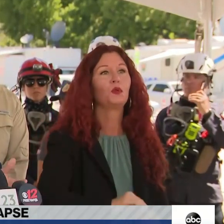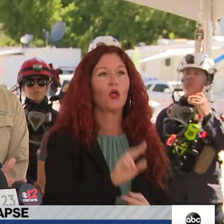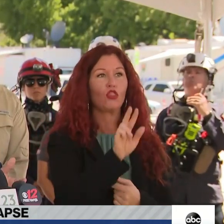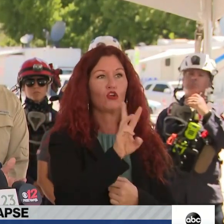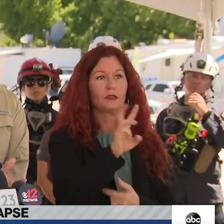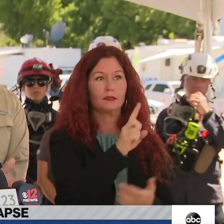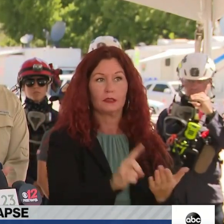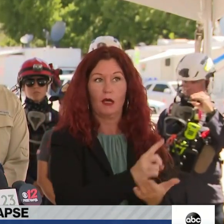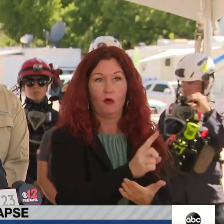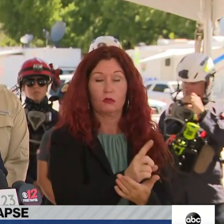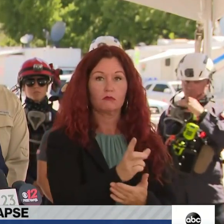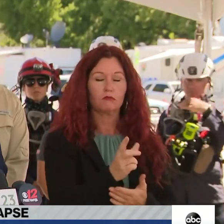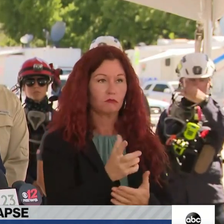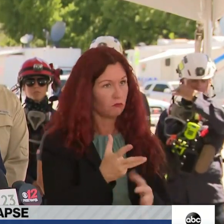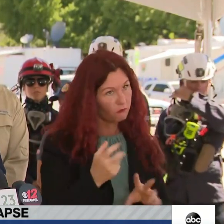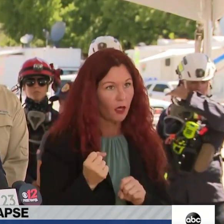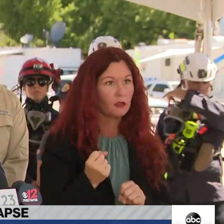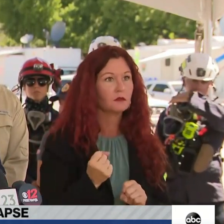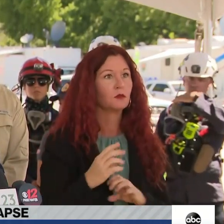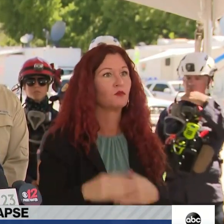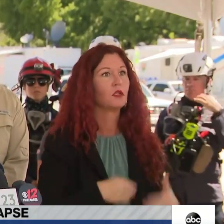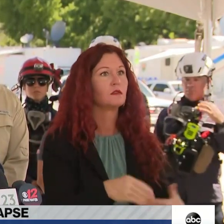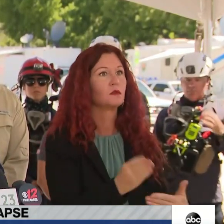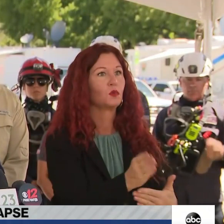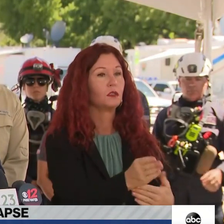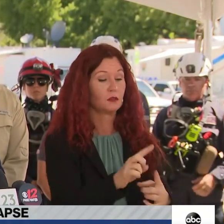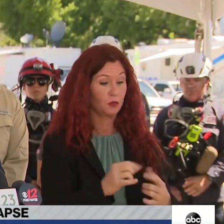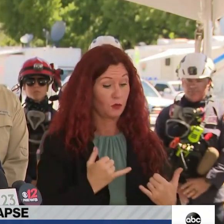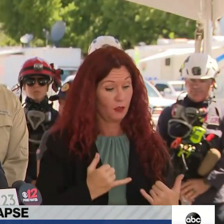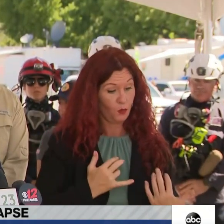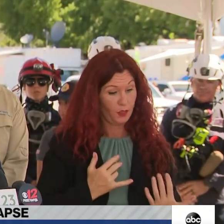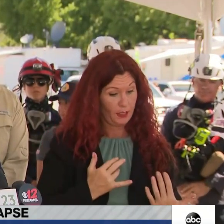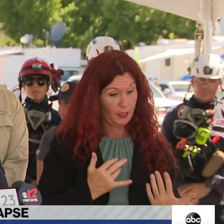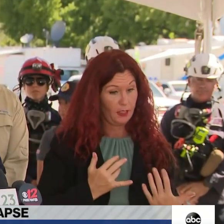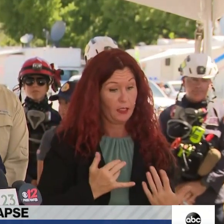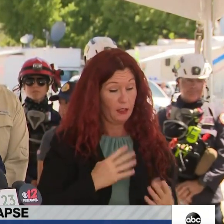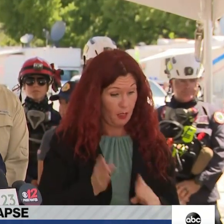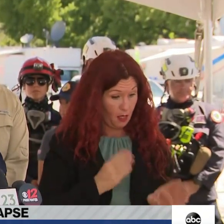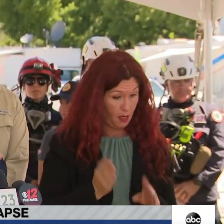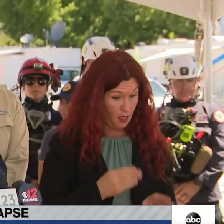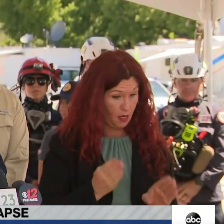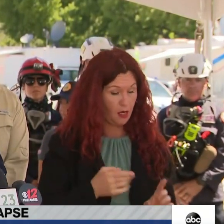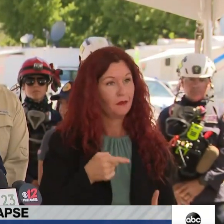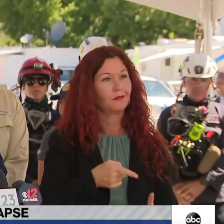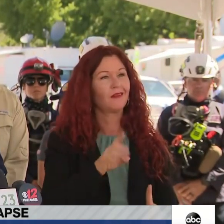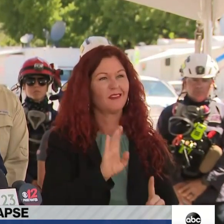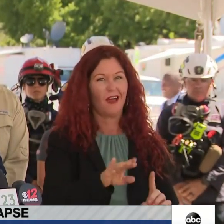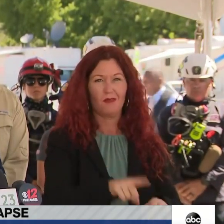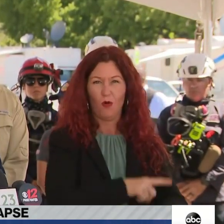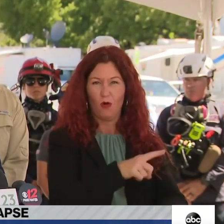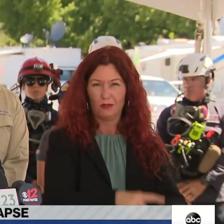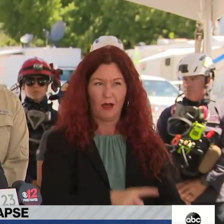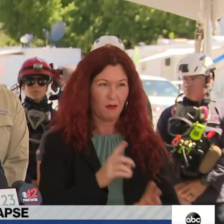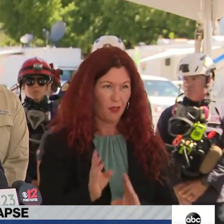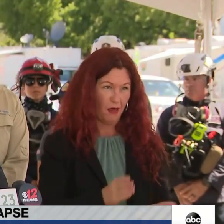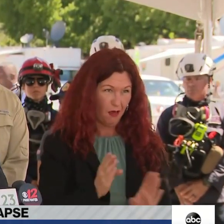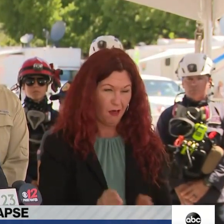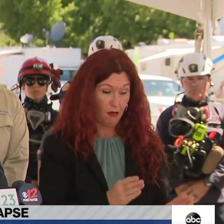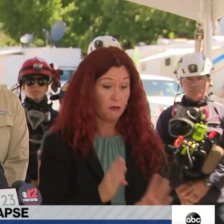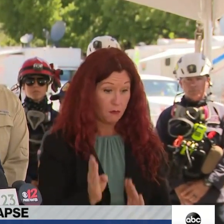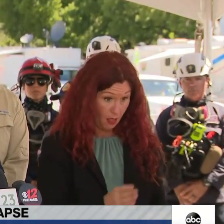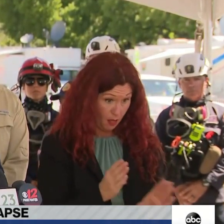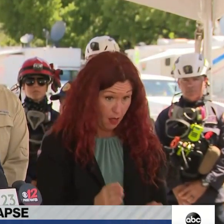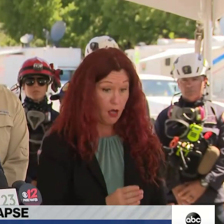have to stop a little bit before and a little bit after just to make sure that there were no fires, but it probably the most